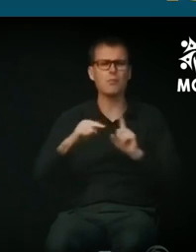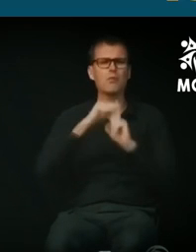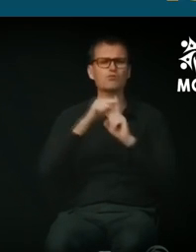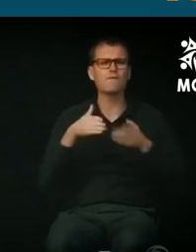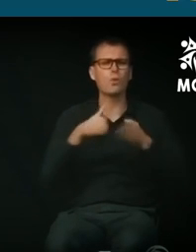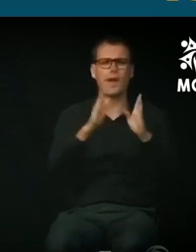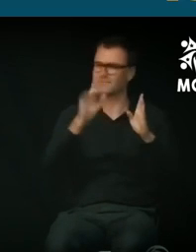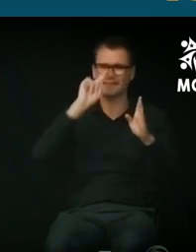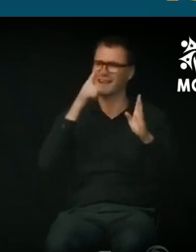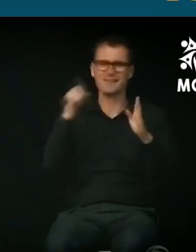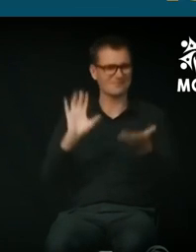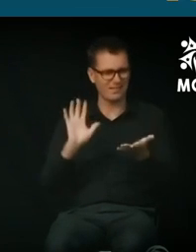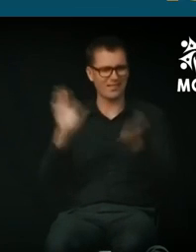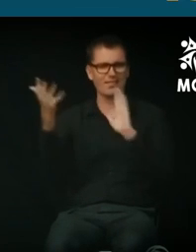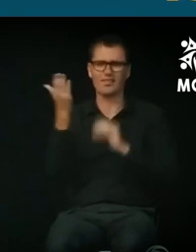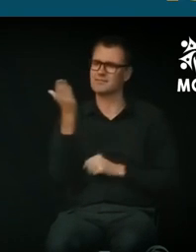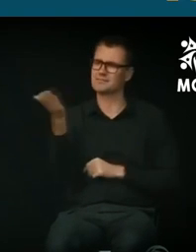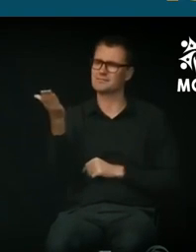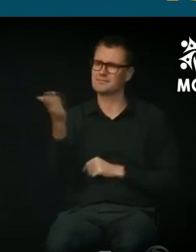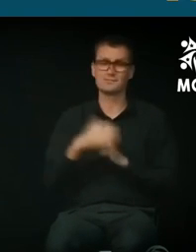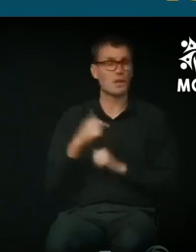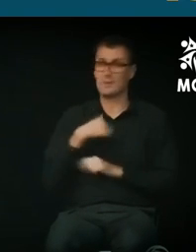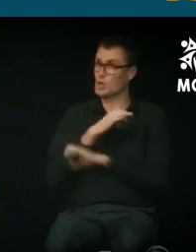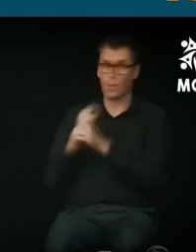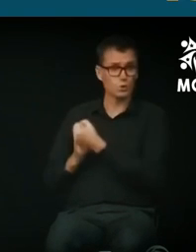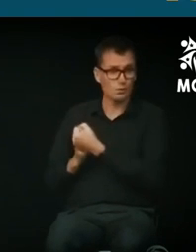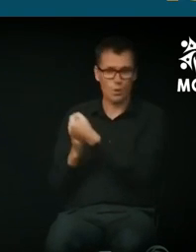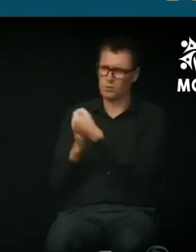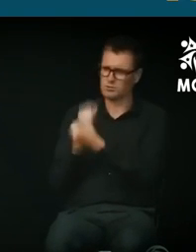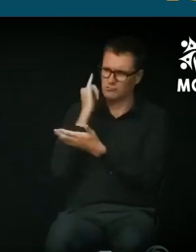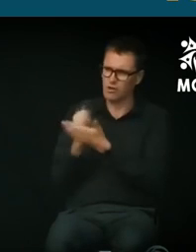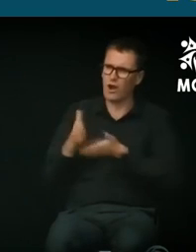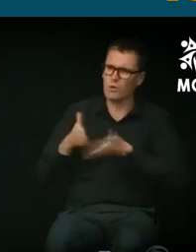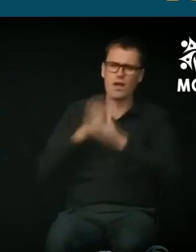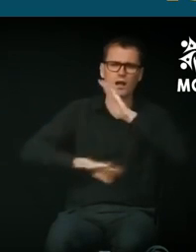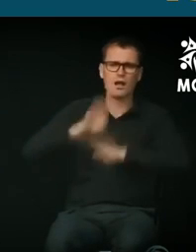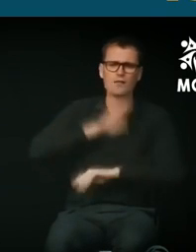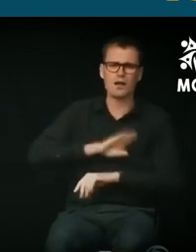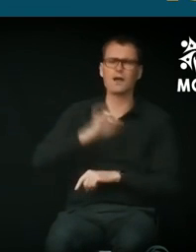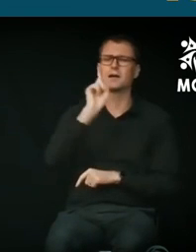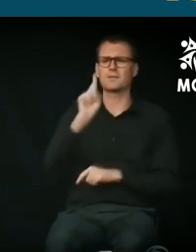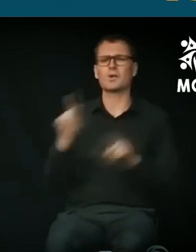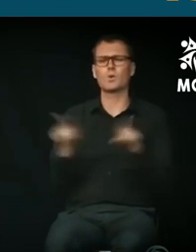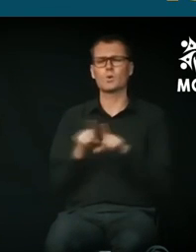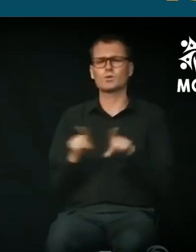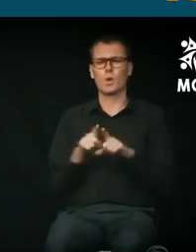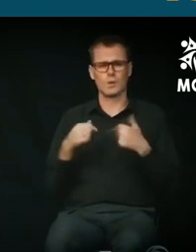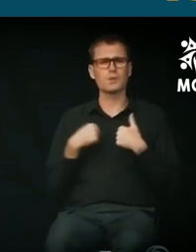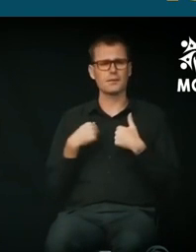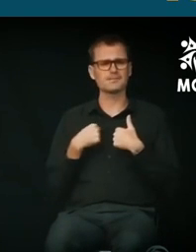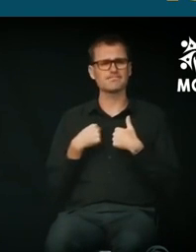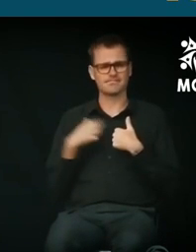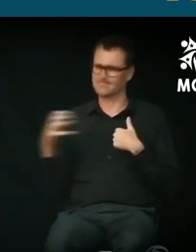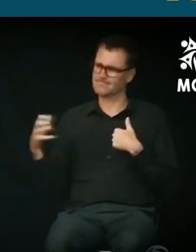way. That's why I don't support his wrong action, but at the same time, I cannot deny